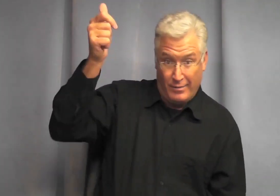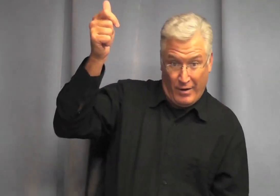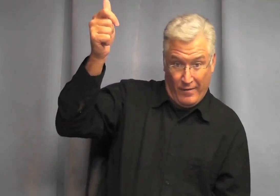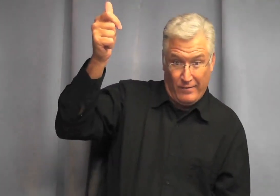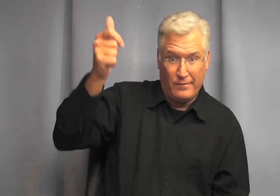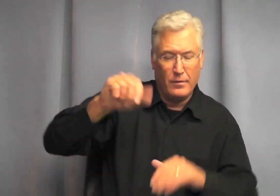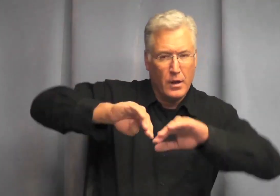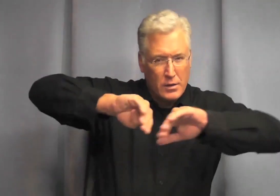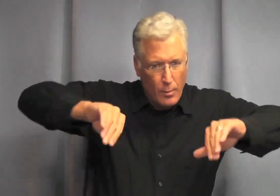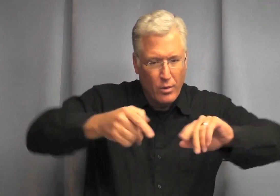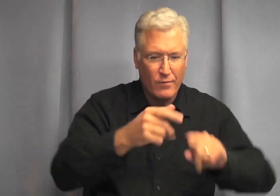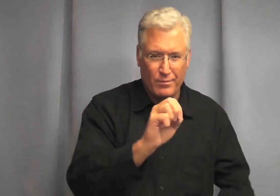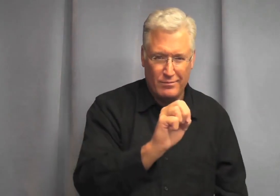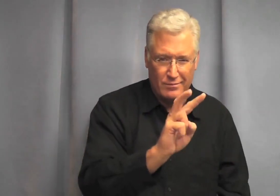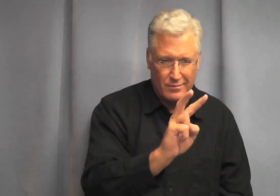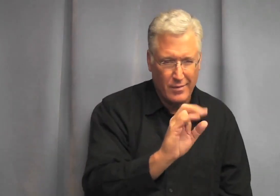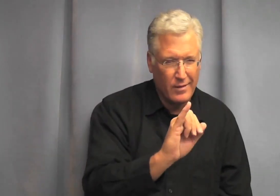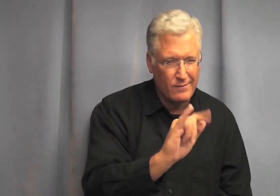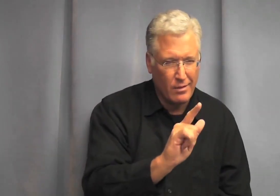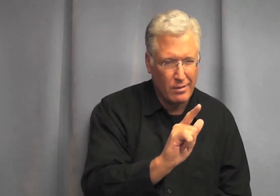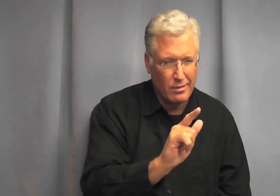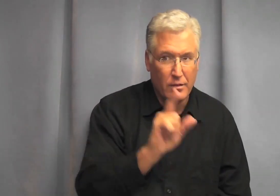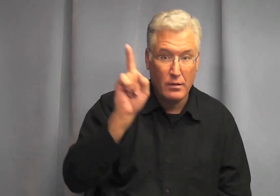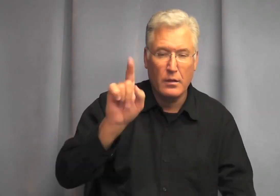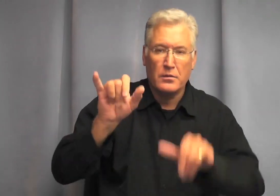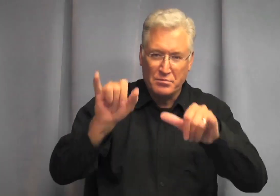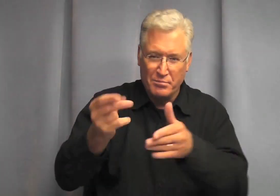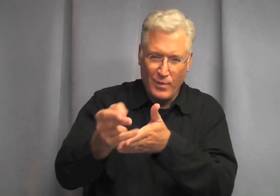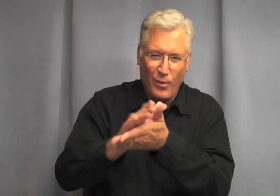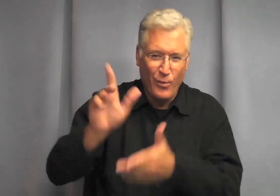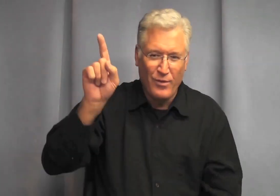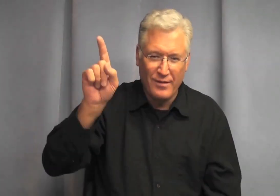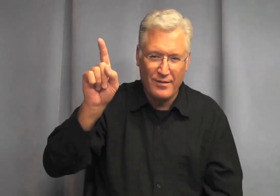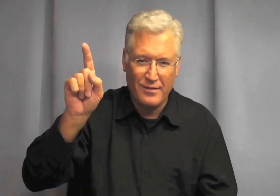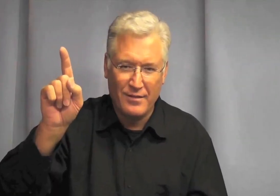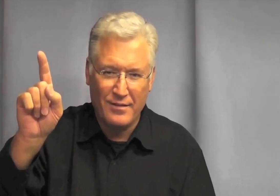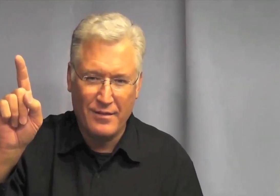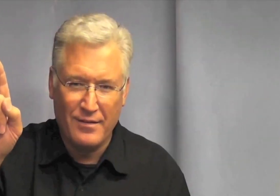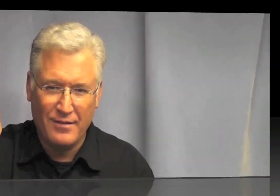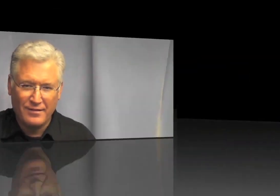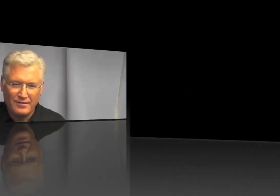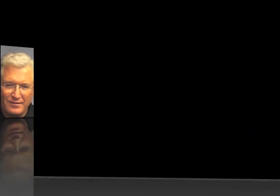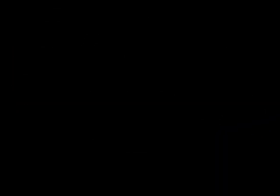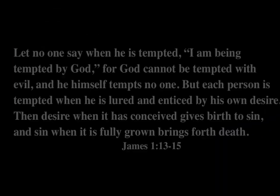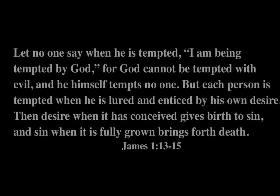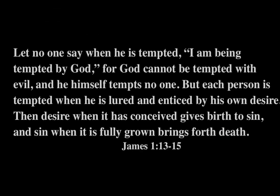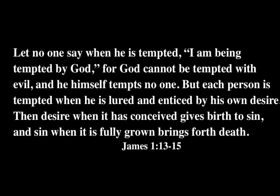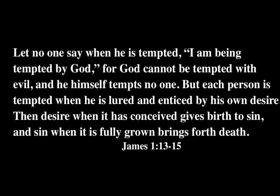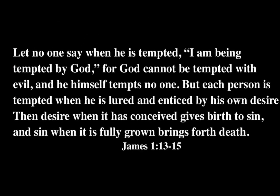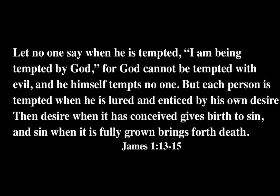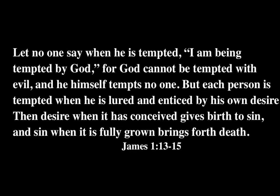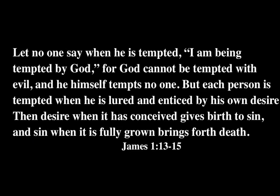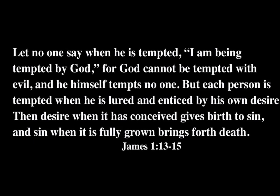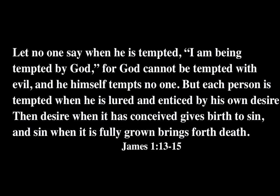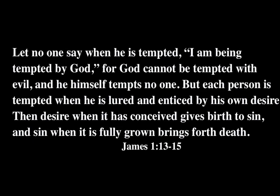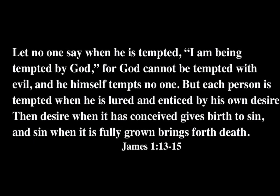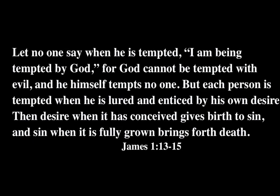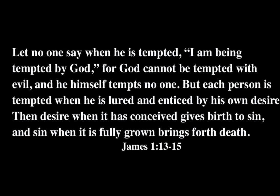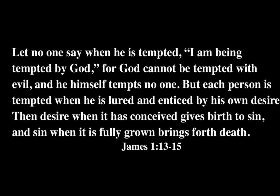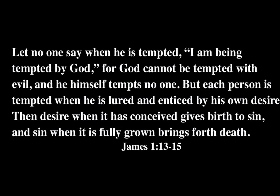the ultimate good. He himself, though, is separate from all evil. He is holy. Let no one say when he is tempted, I am